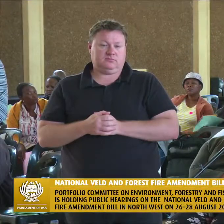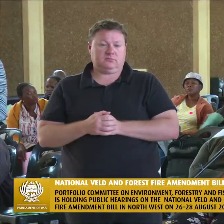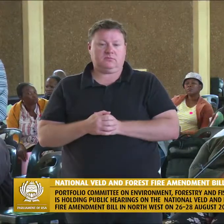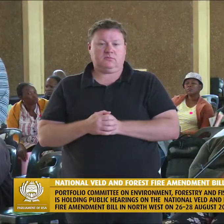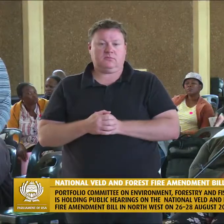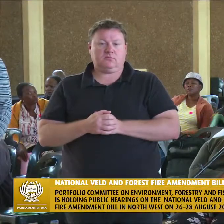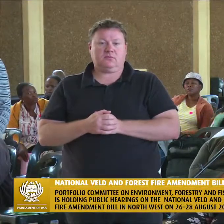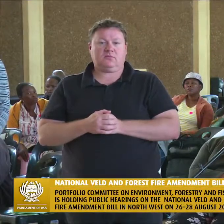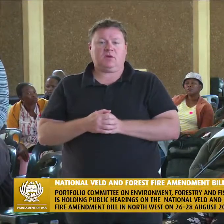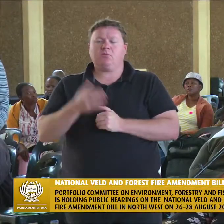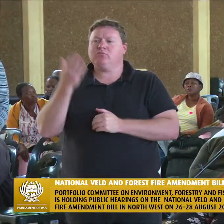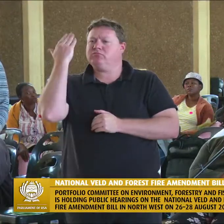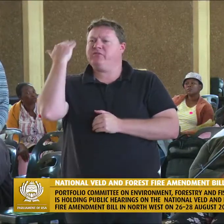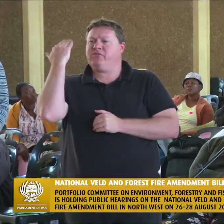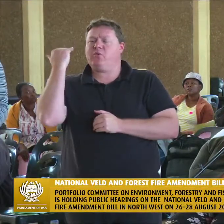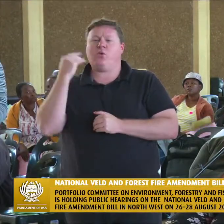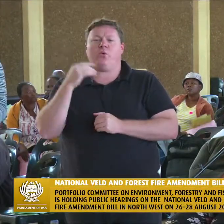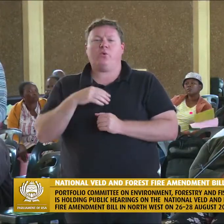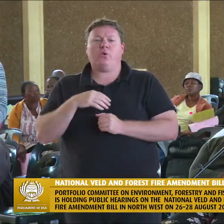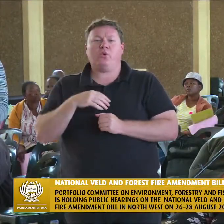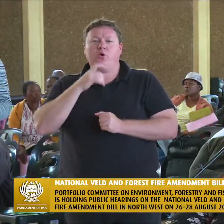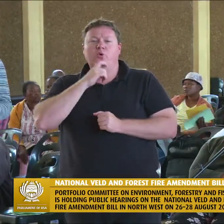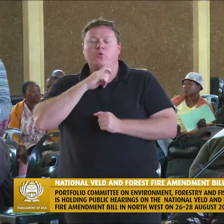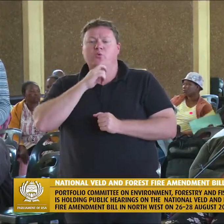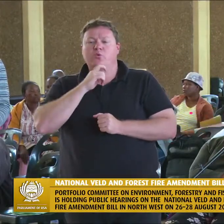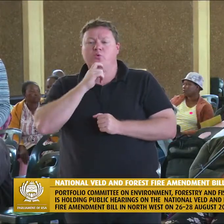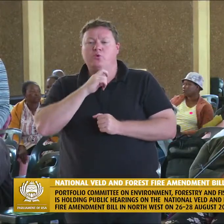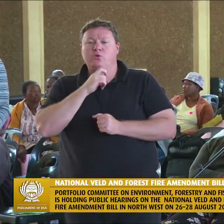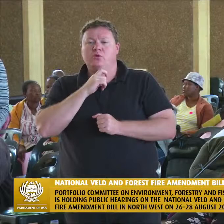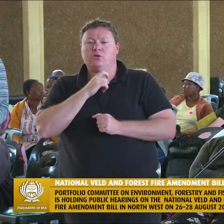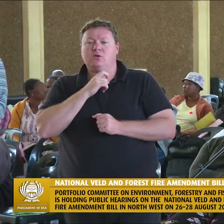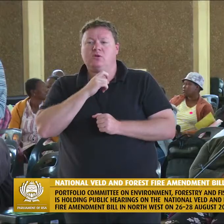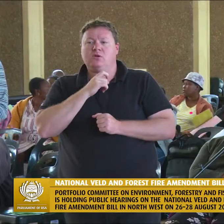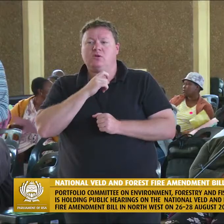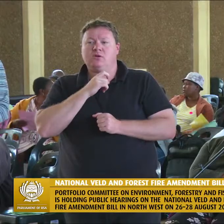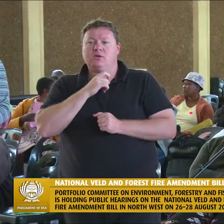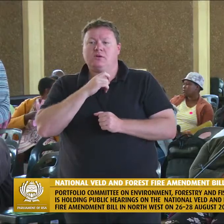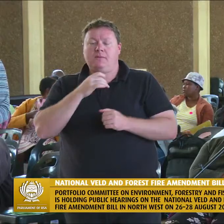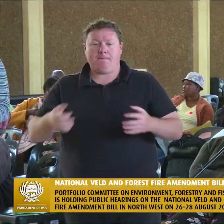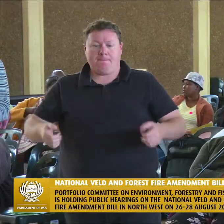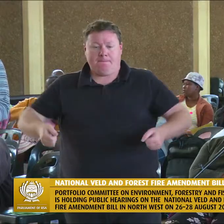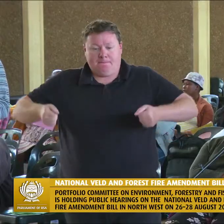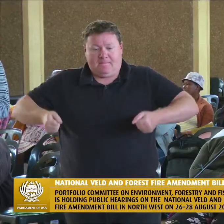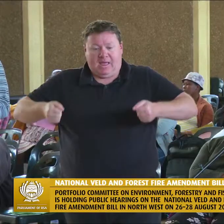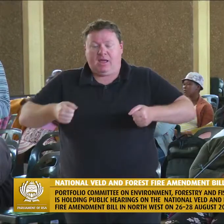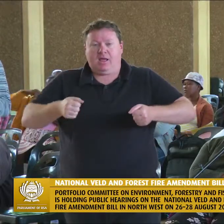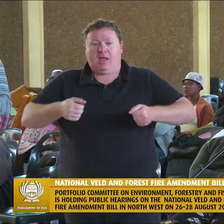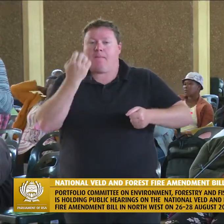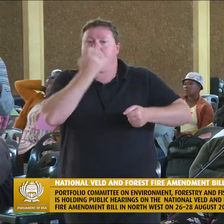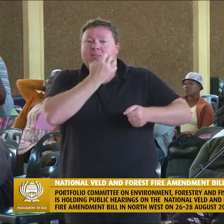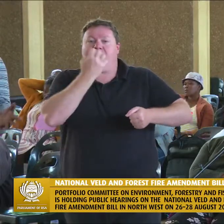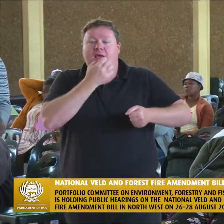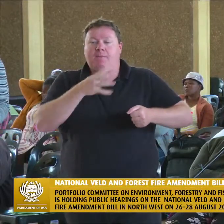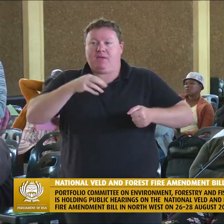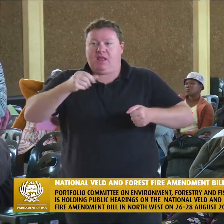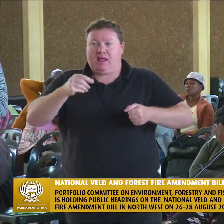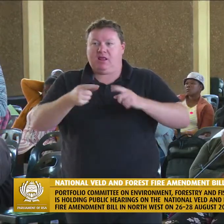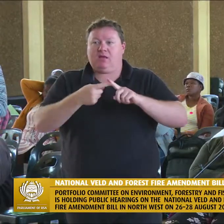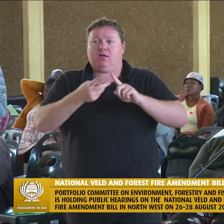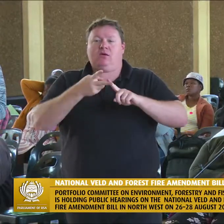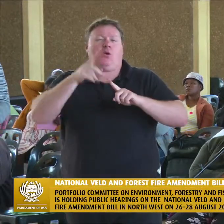in the olden days we used to use uh melee male packs or old